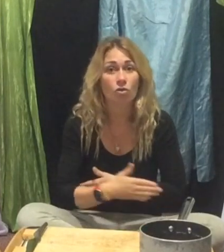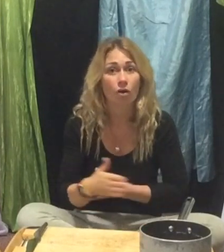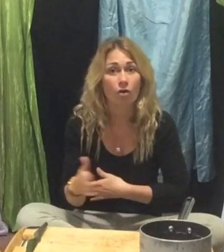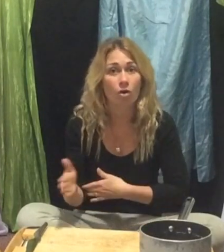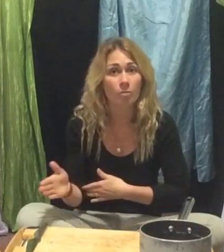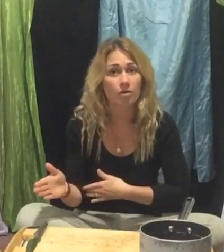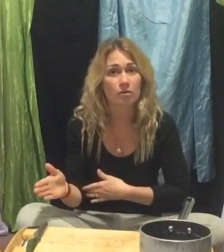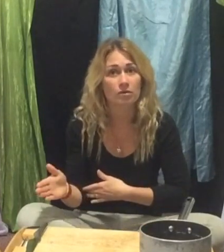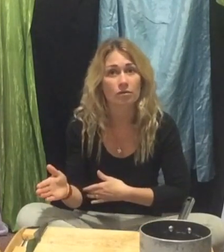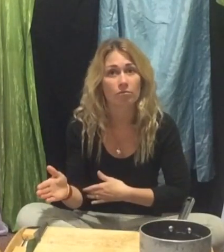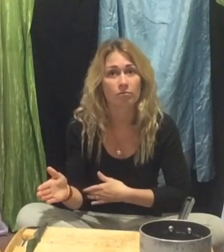door opened.